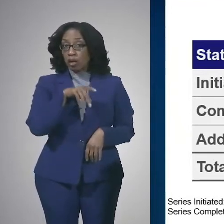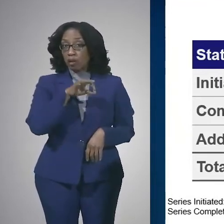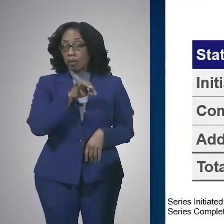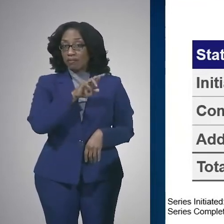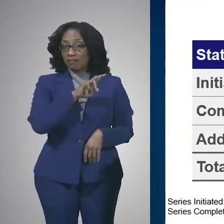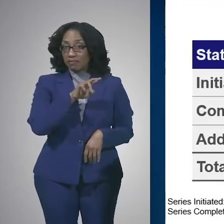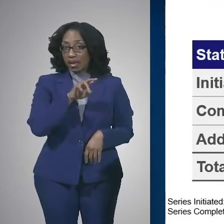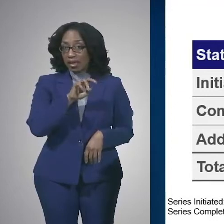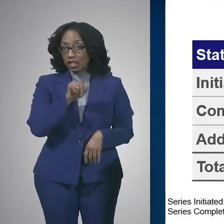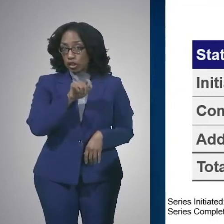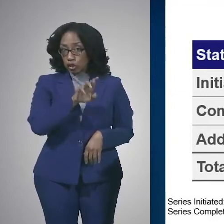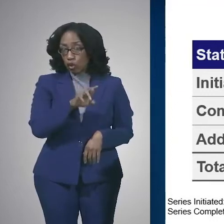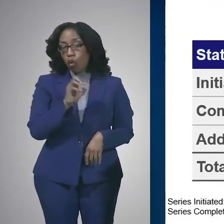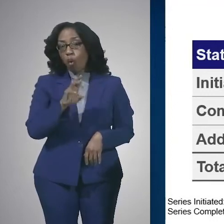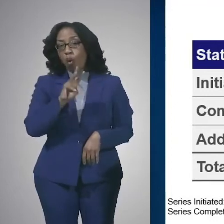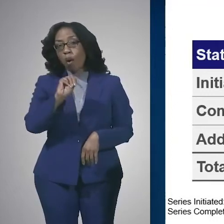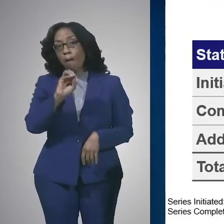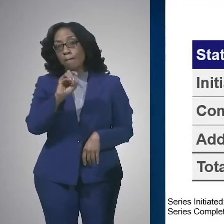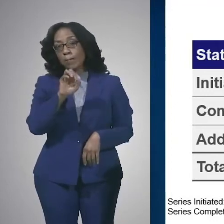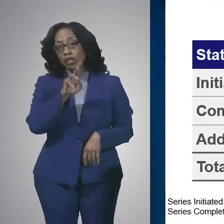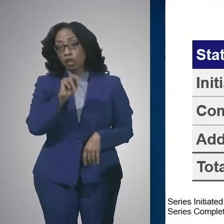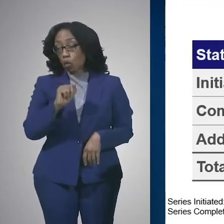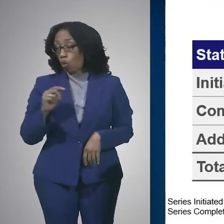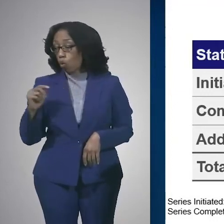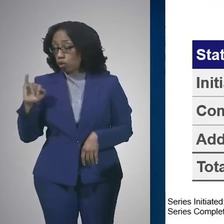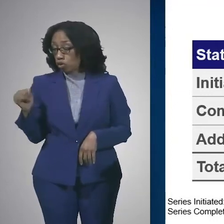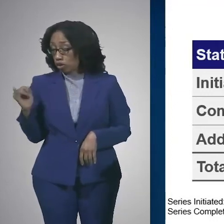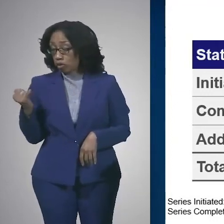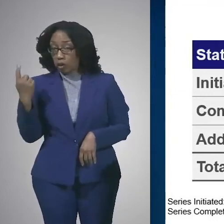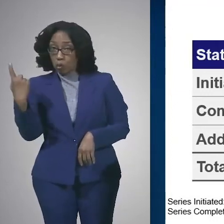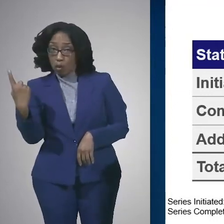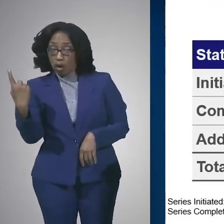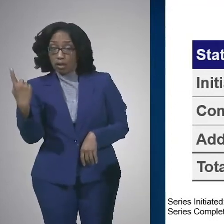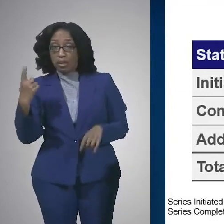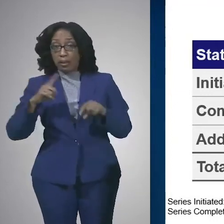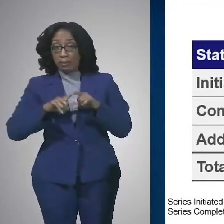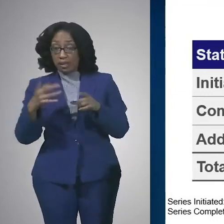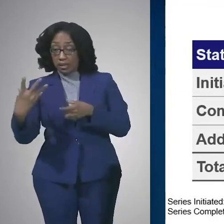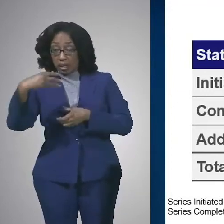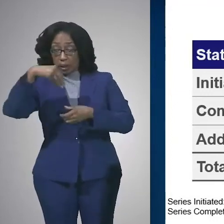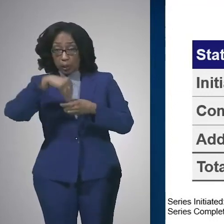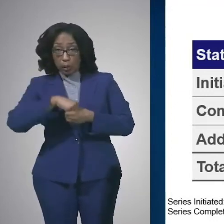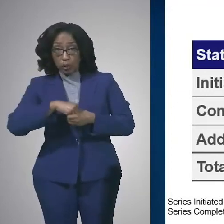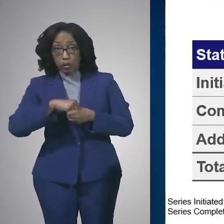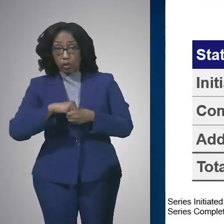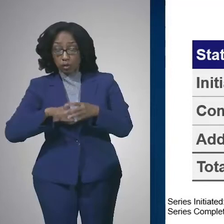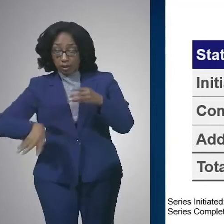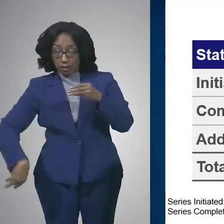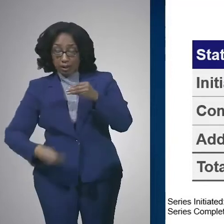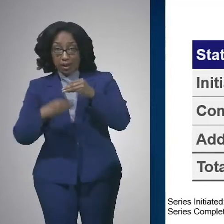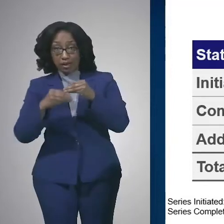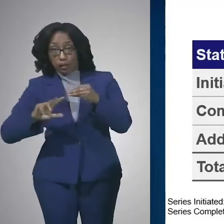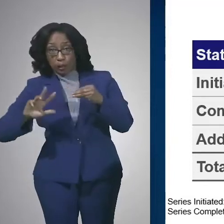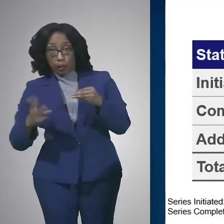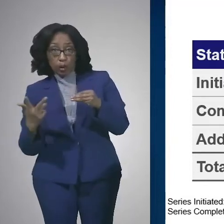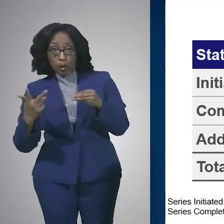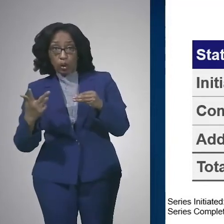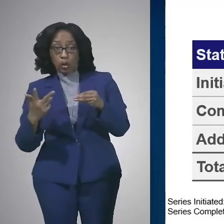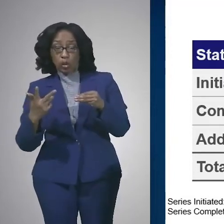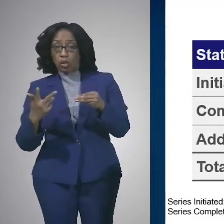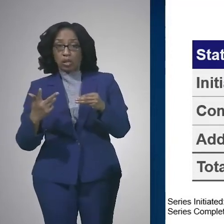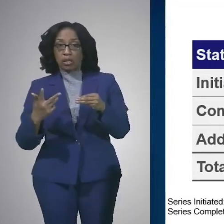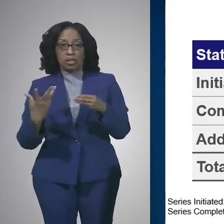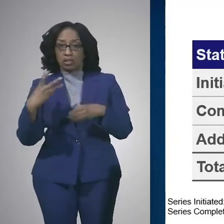or Moderna or 1 of J&J. That number does not include those who have received an additional 3rd dose of